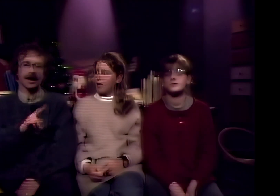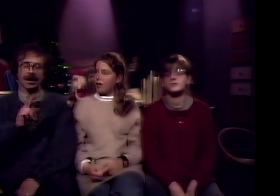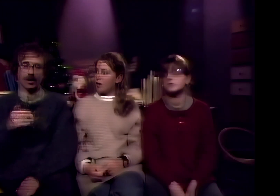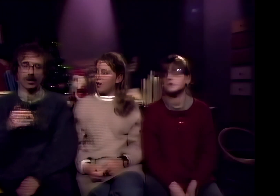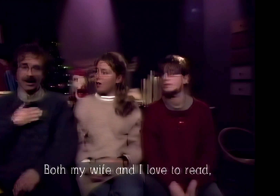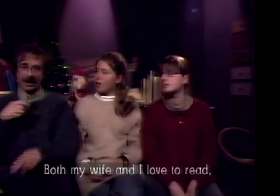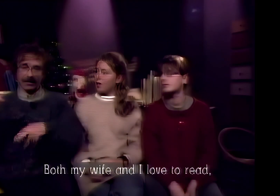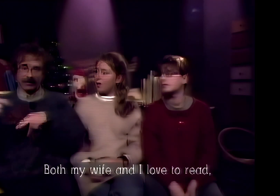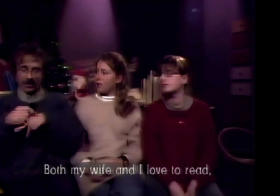them?